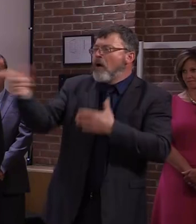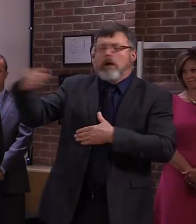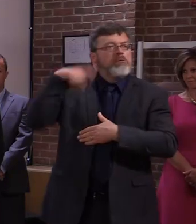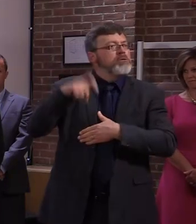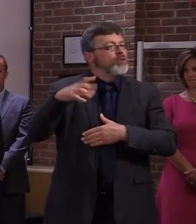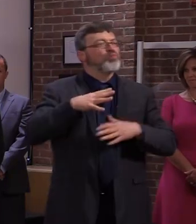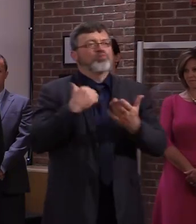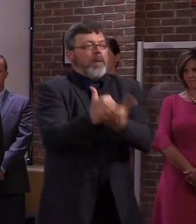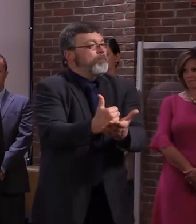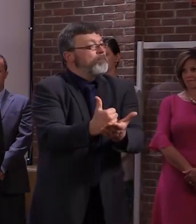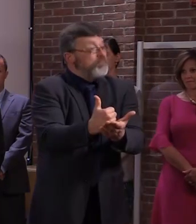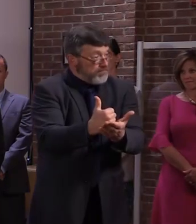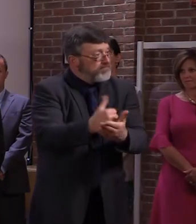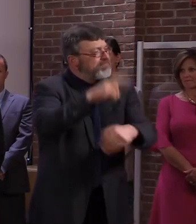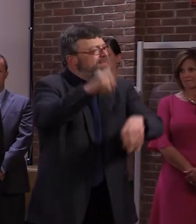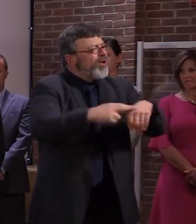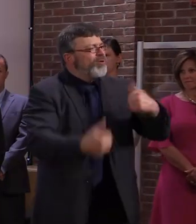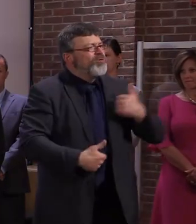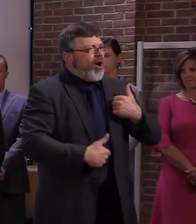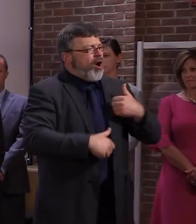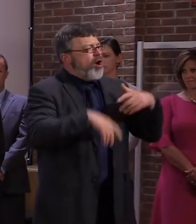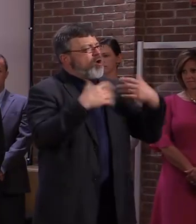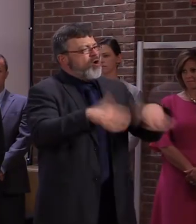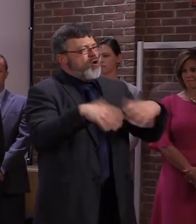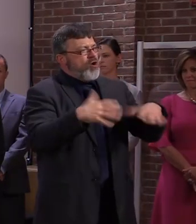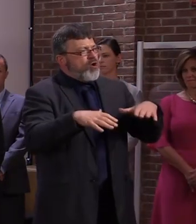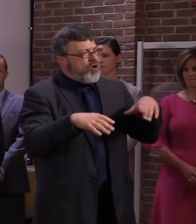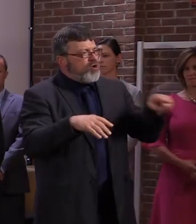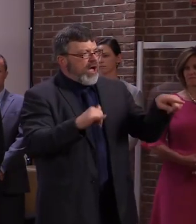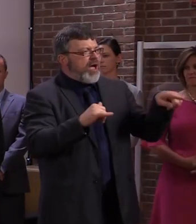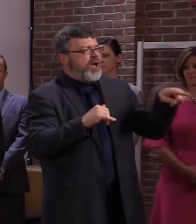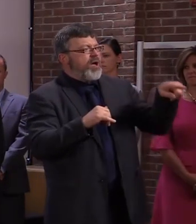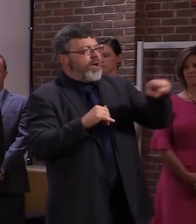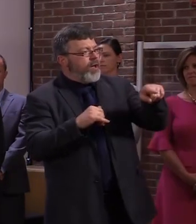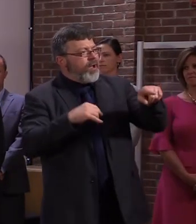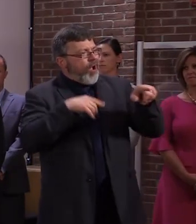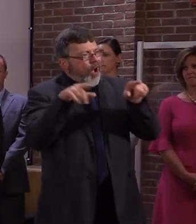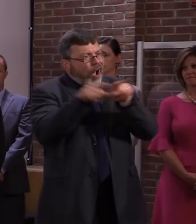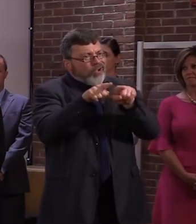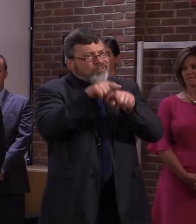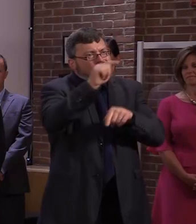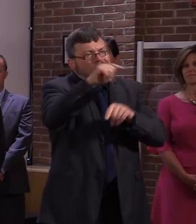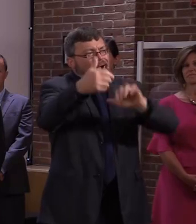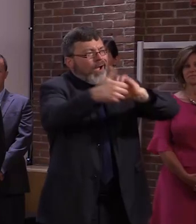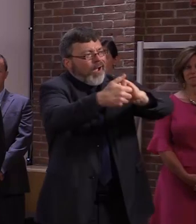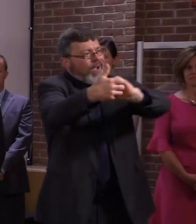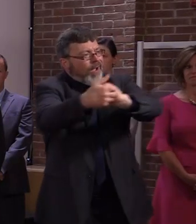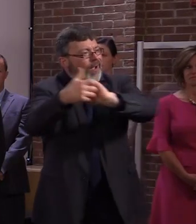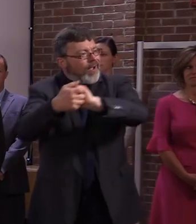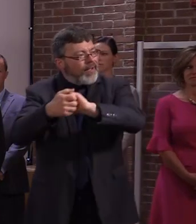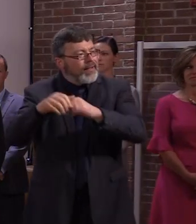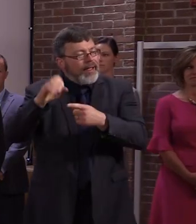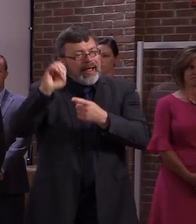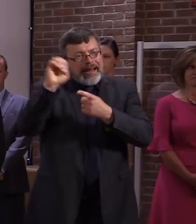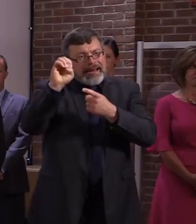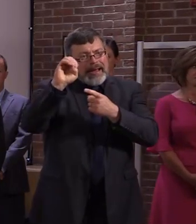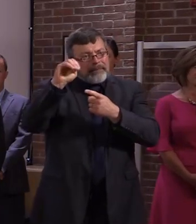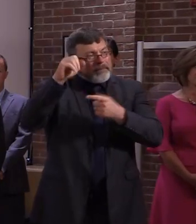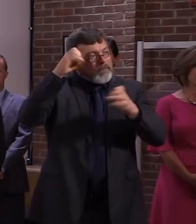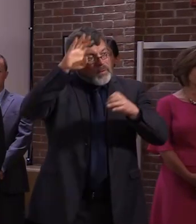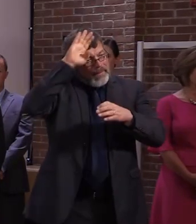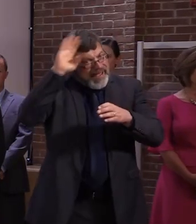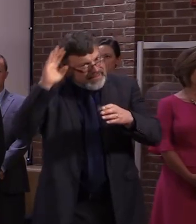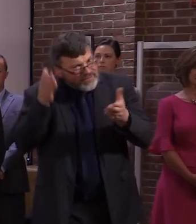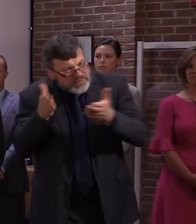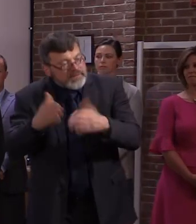vaccine front, the Guard was joined by so many partners across the state, including EMS crews, hospitals and